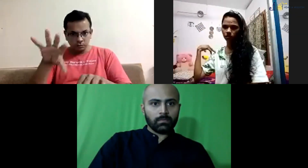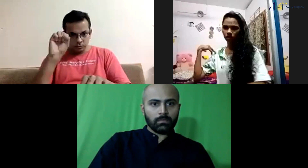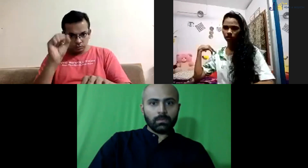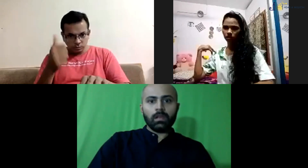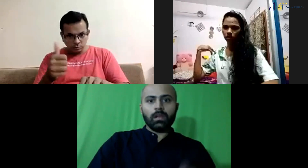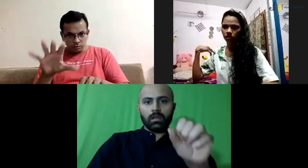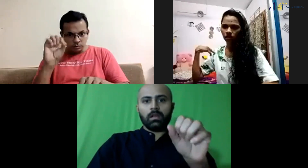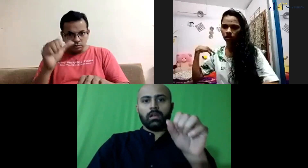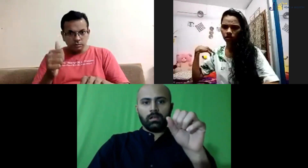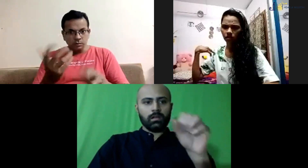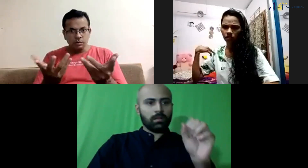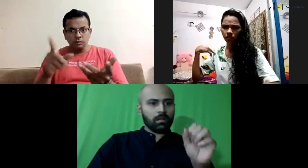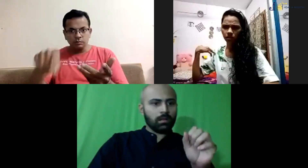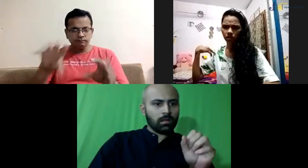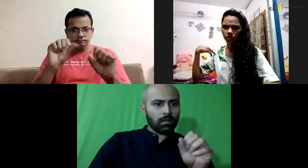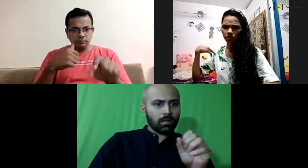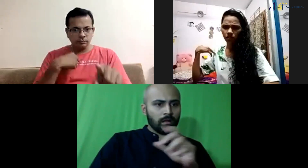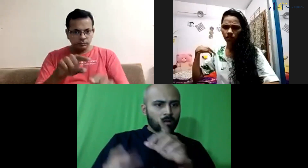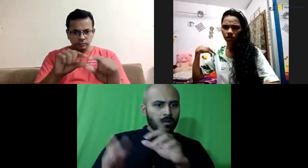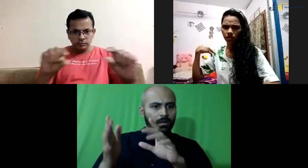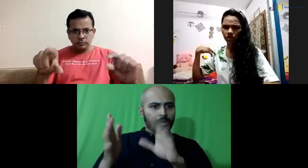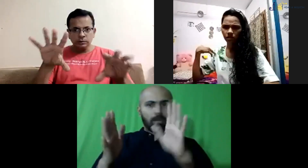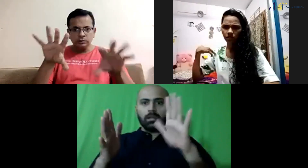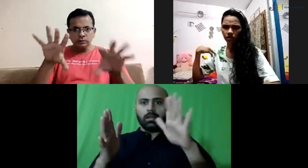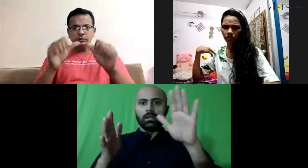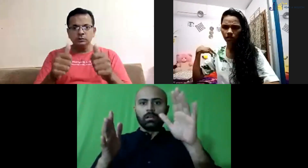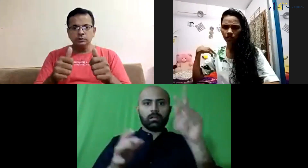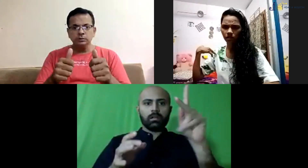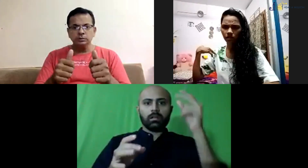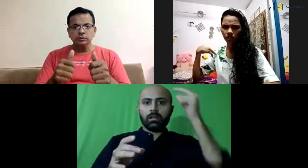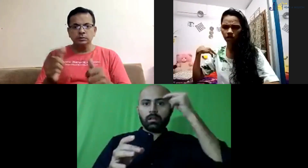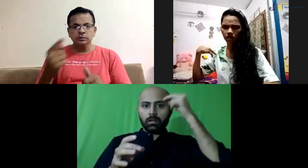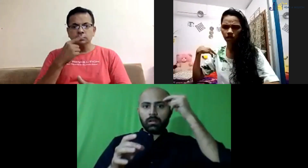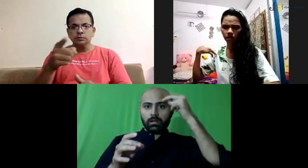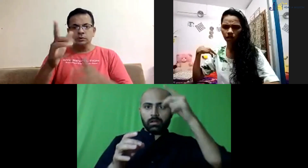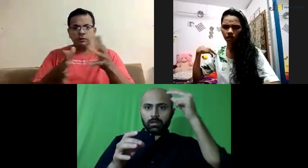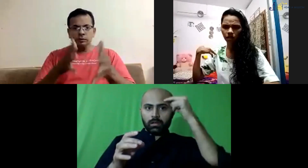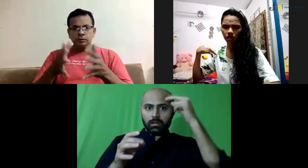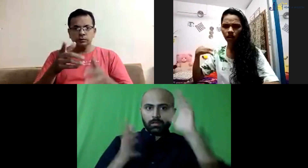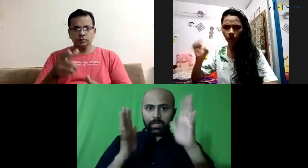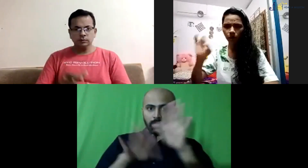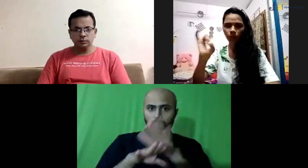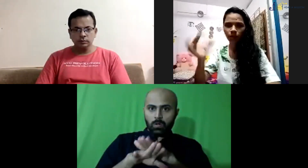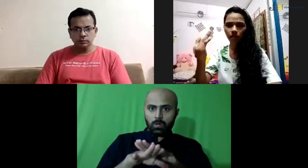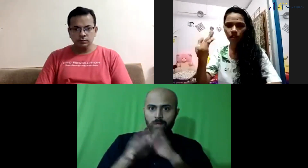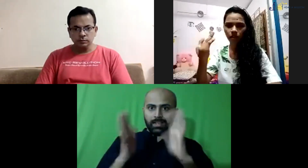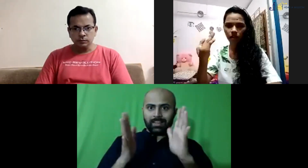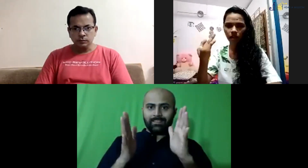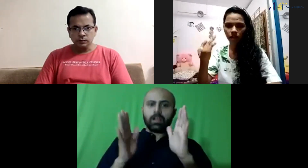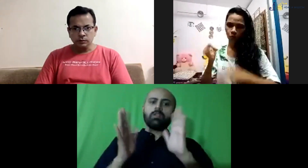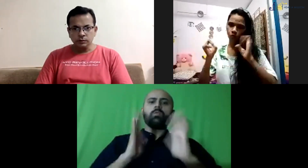Okay. Tushar, some people are saying that Ashwini need to sign slow.